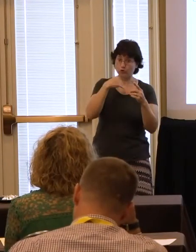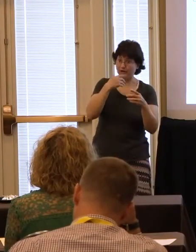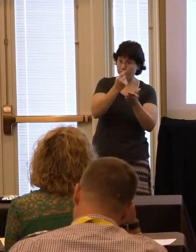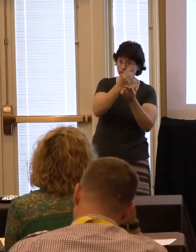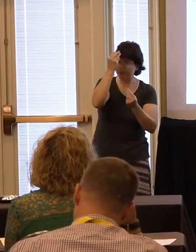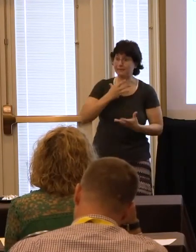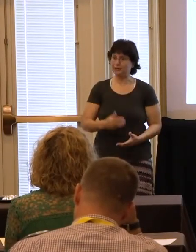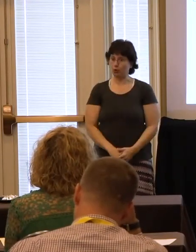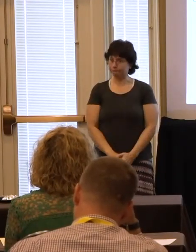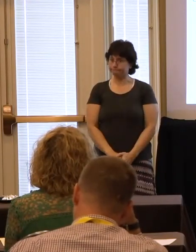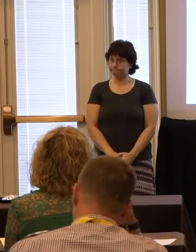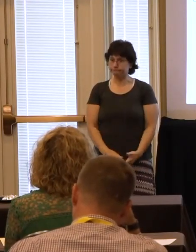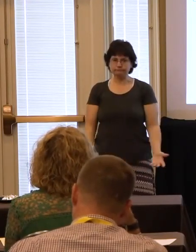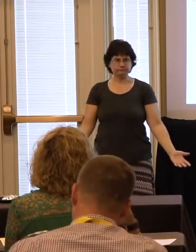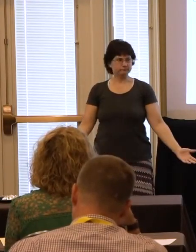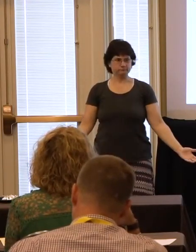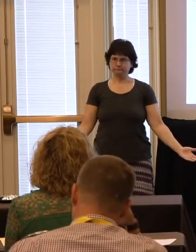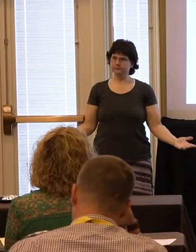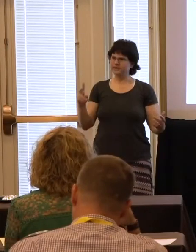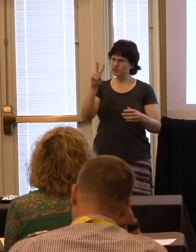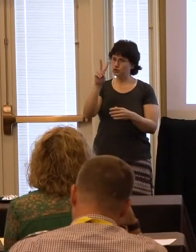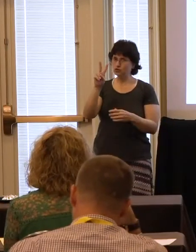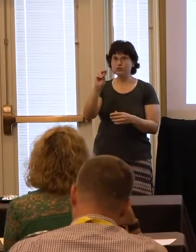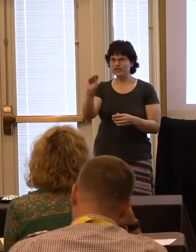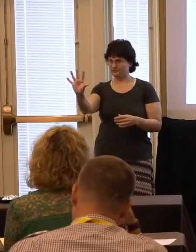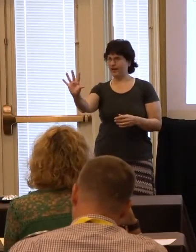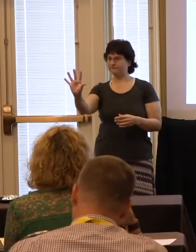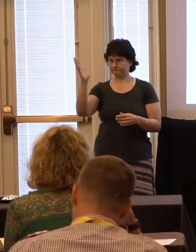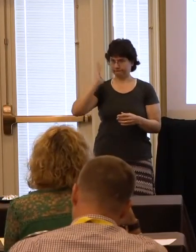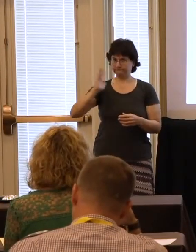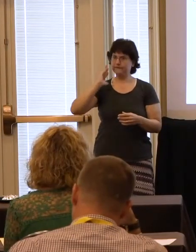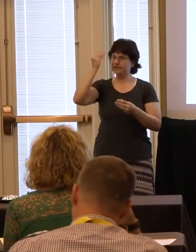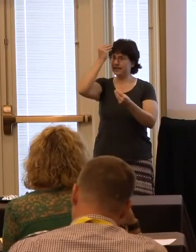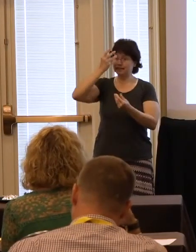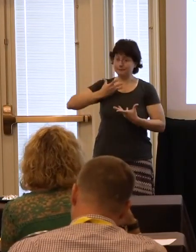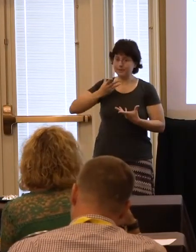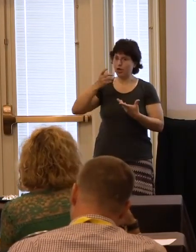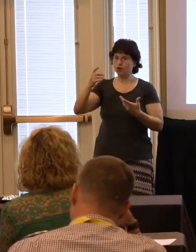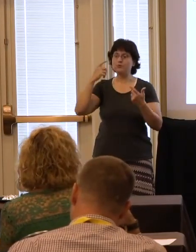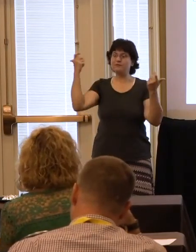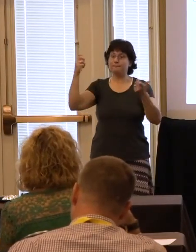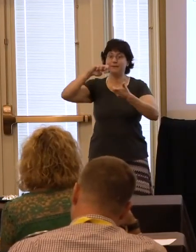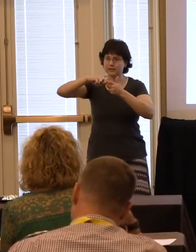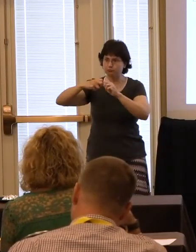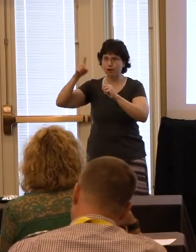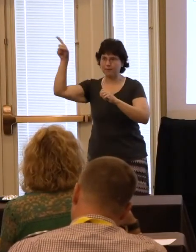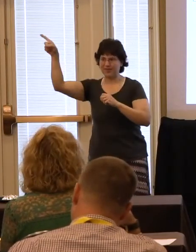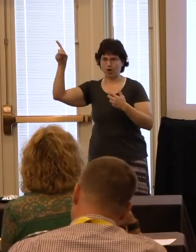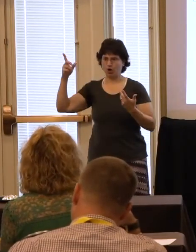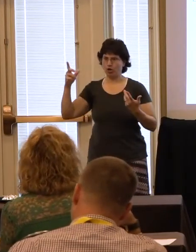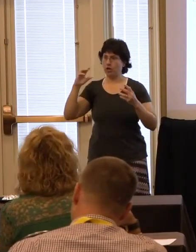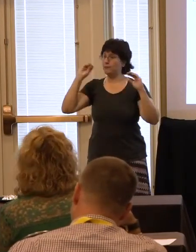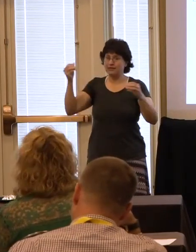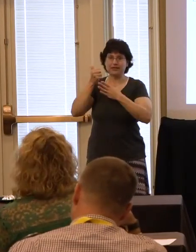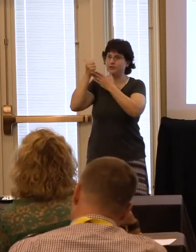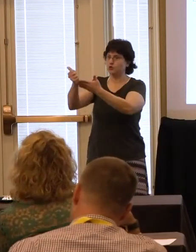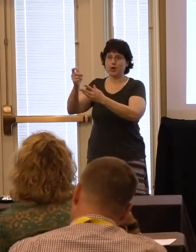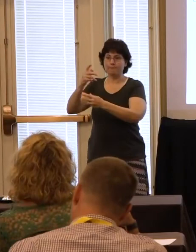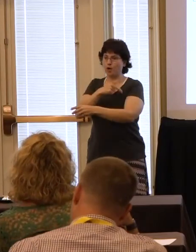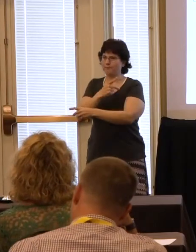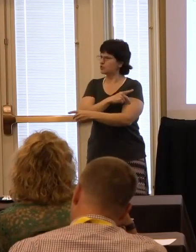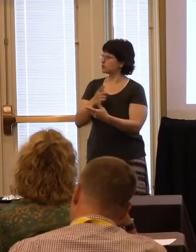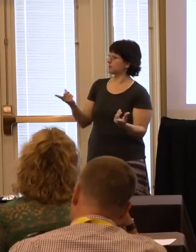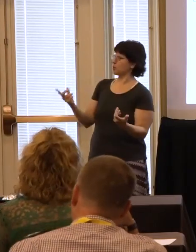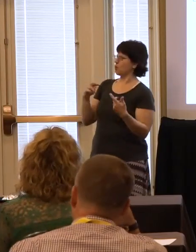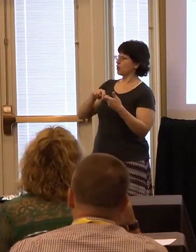let me know. So this is 2005. Let me know, because we have the biggest problem that we have nothing to help our patients with. I'm like,